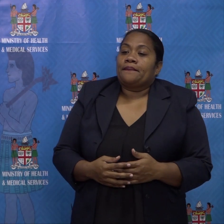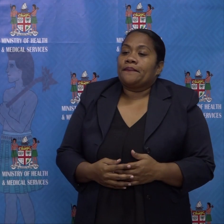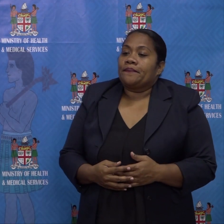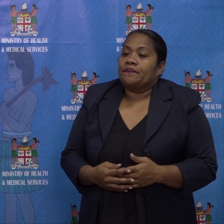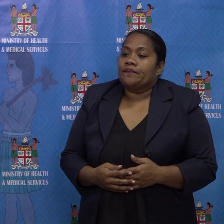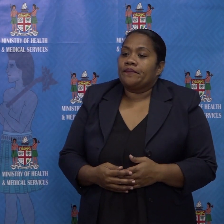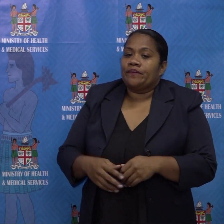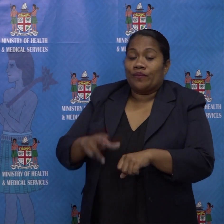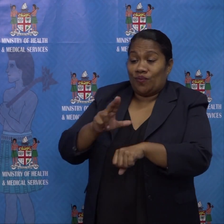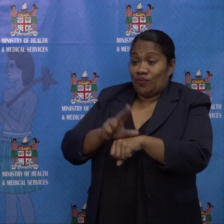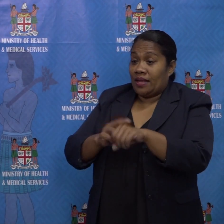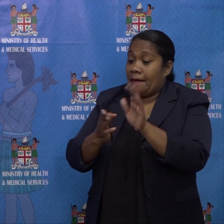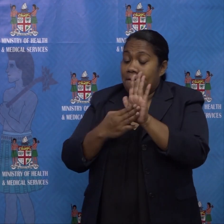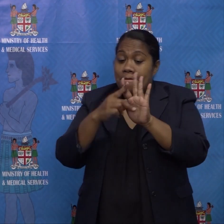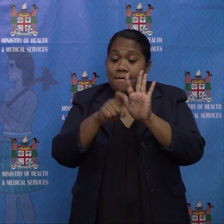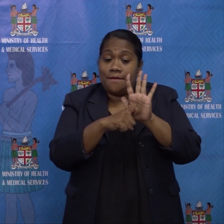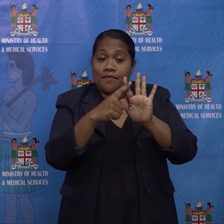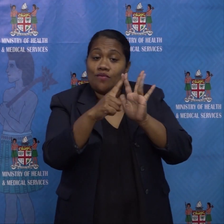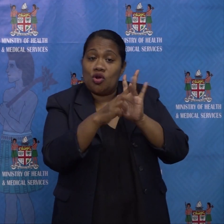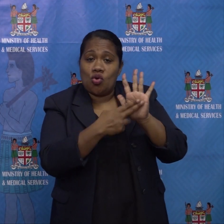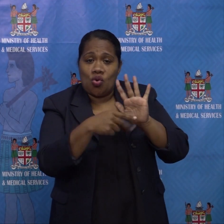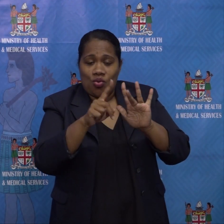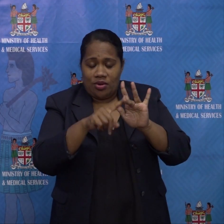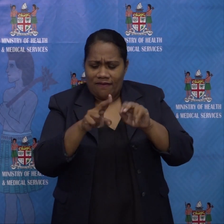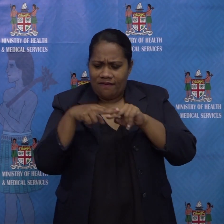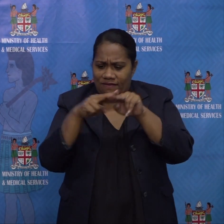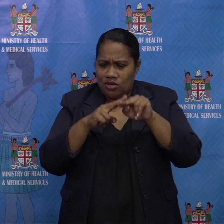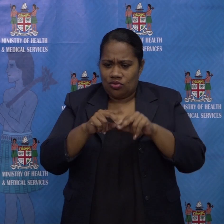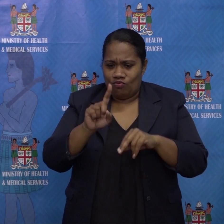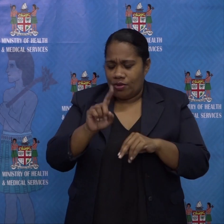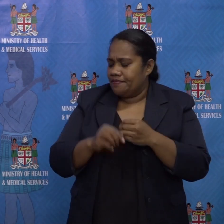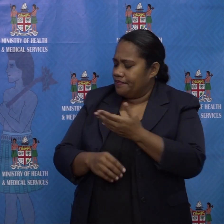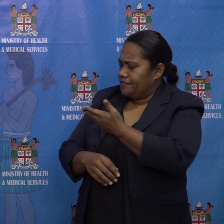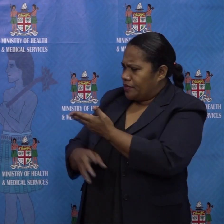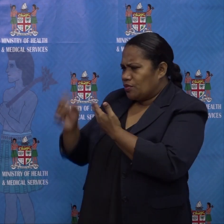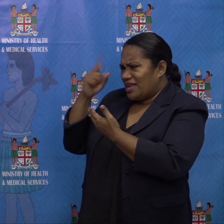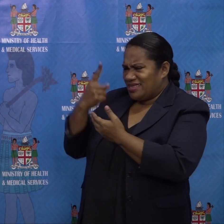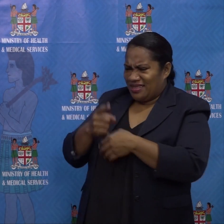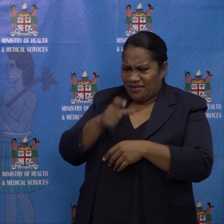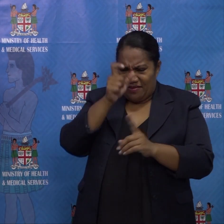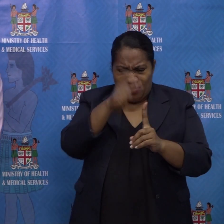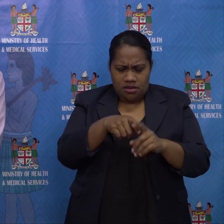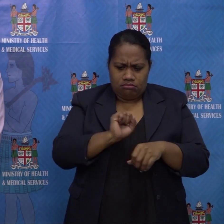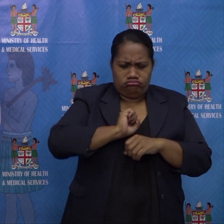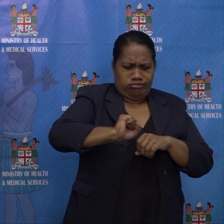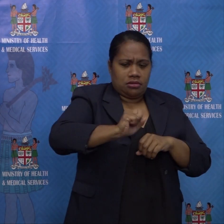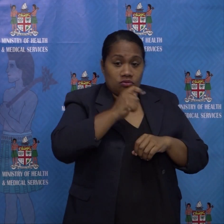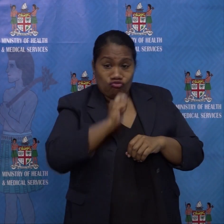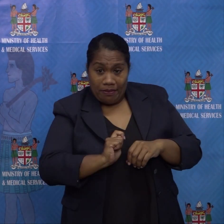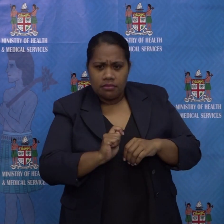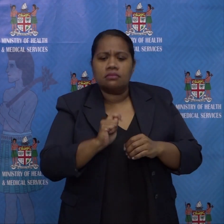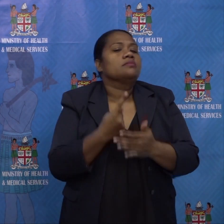Dr. Fong Merioni from Fijian. I understand the critical patient refused to get swabbed. What happens then when